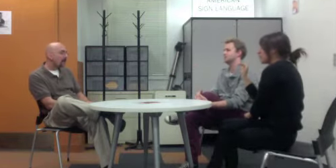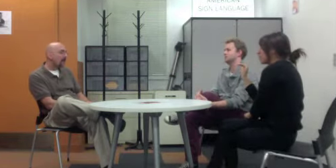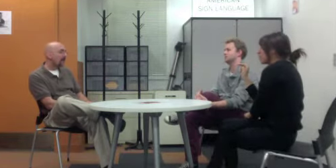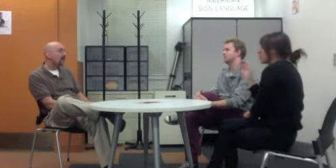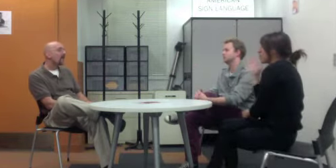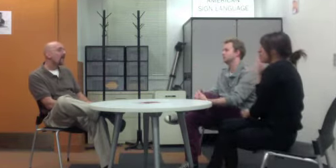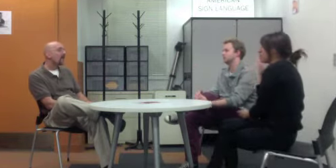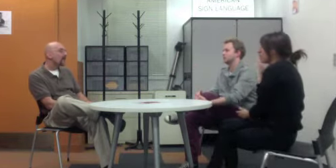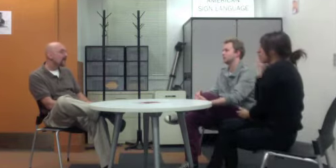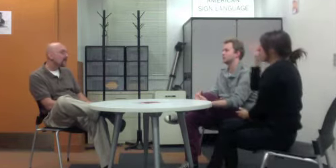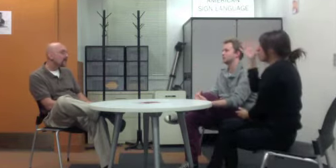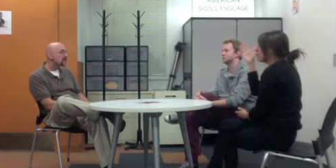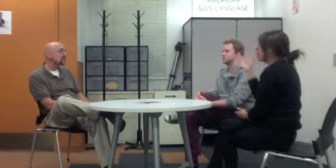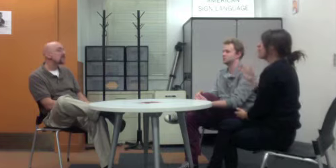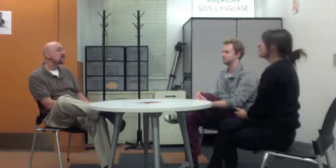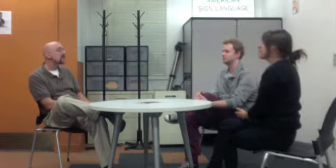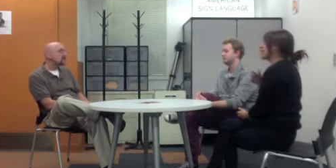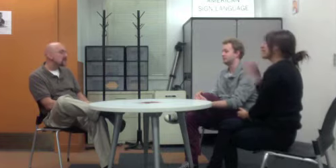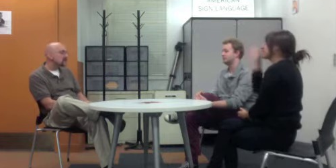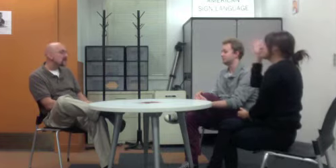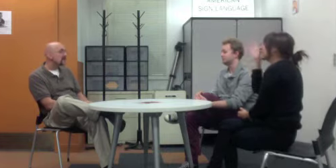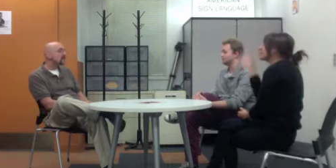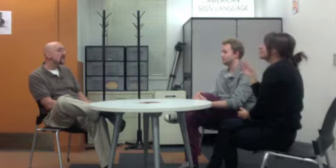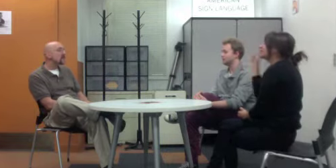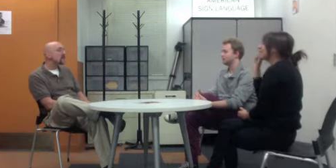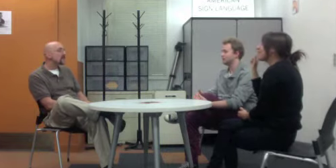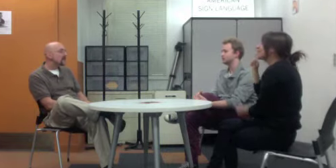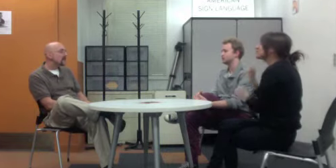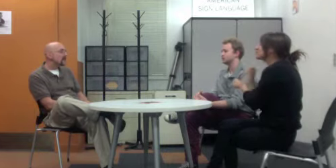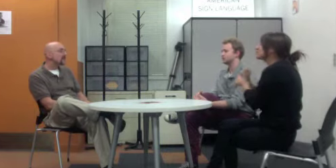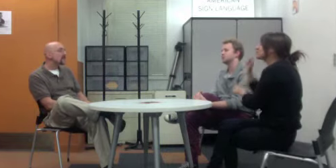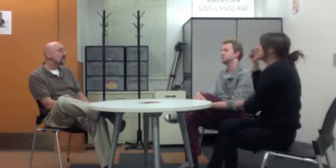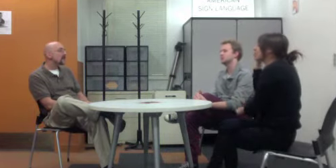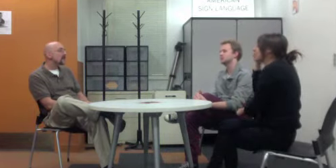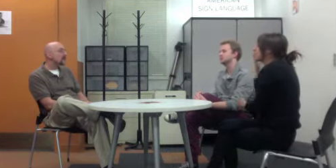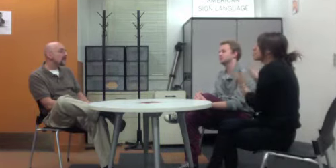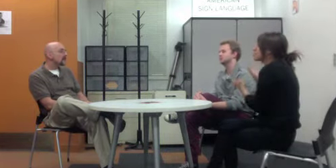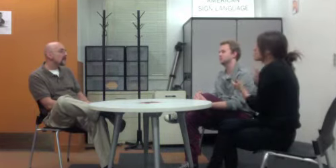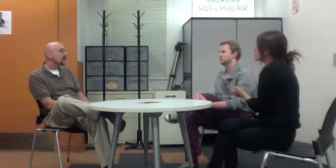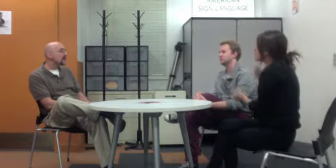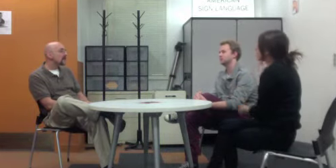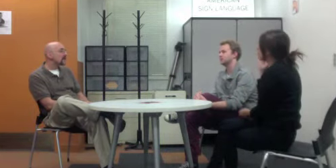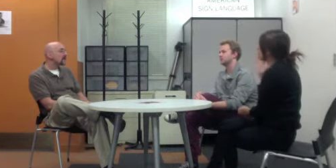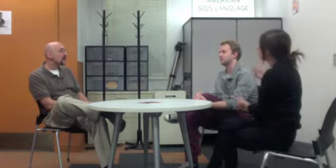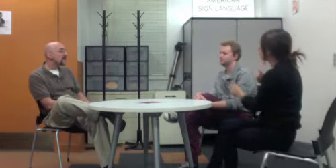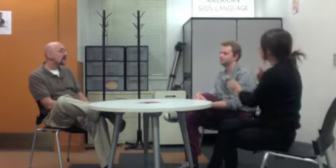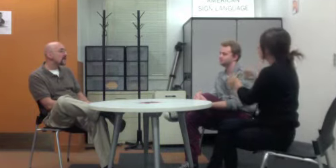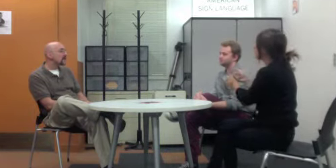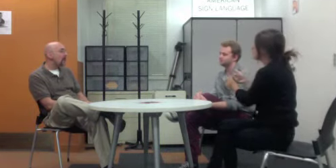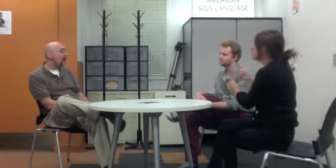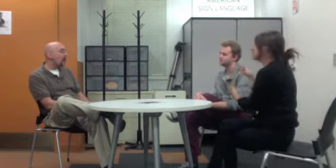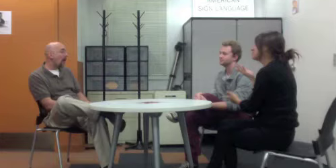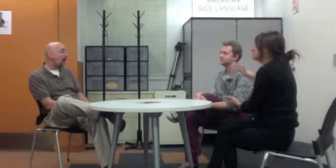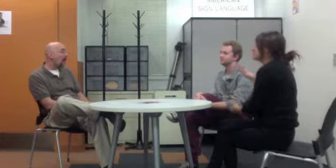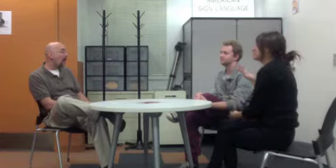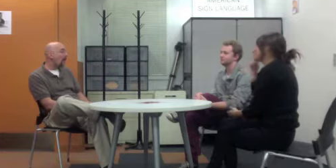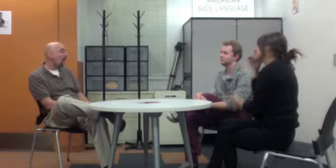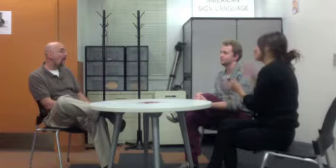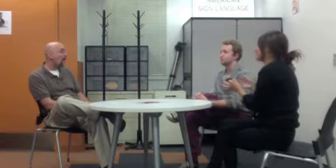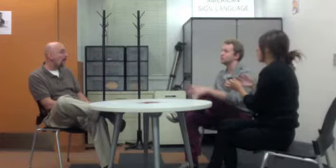and uncles work for the government, so maybe I follow suit and decide to do that as well. The UN